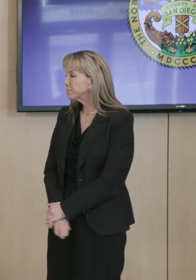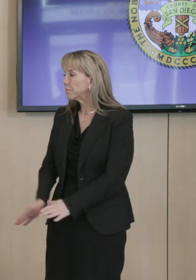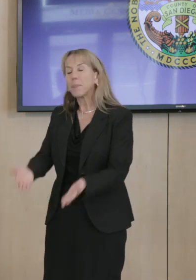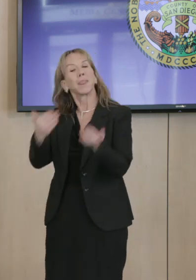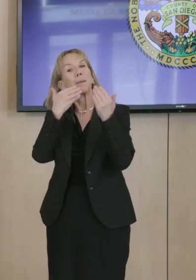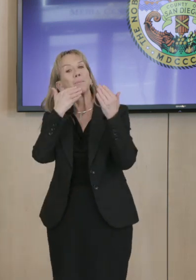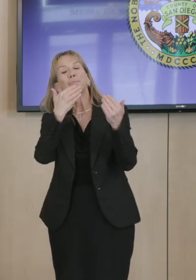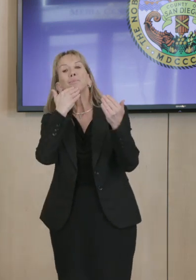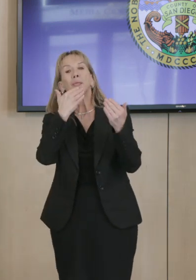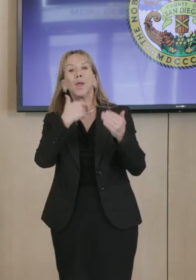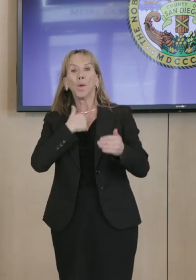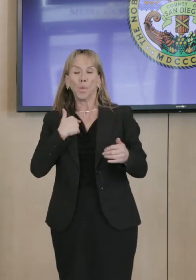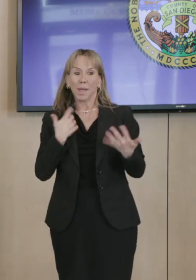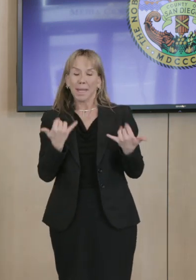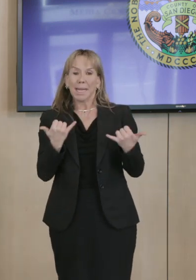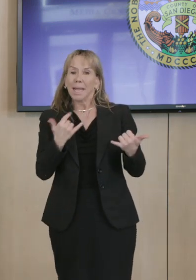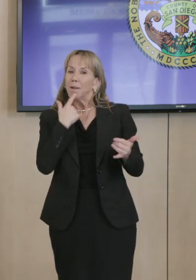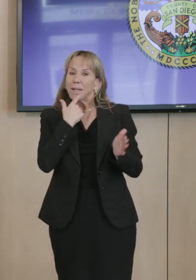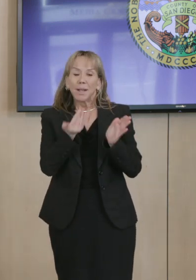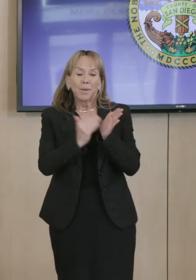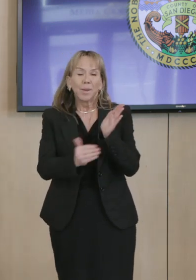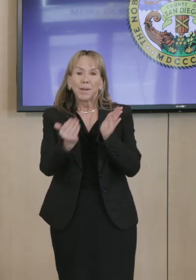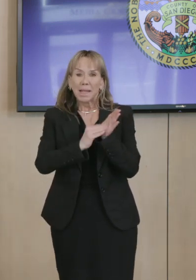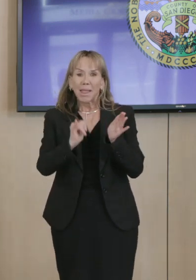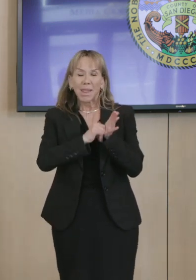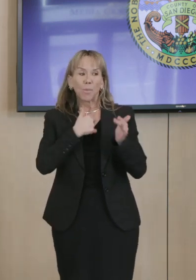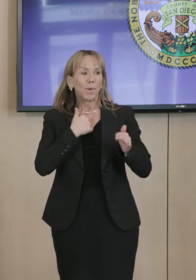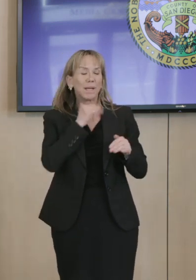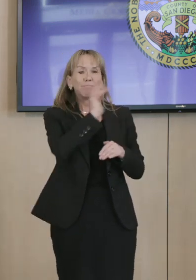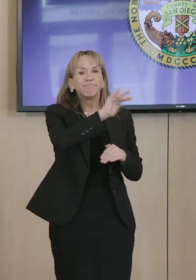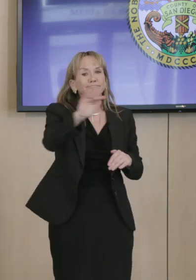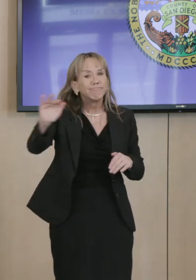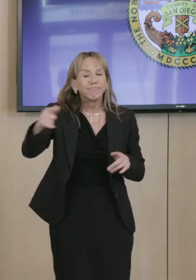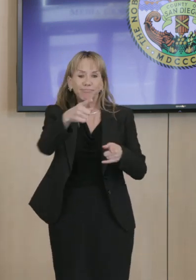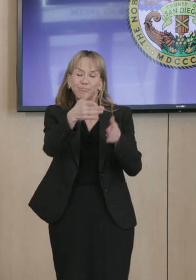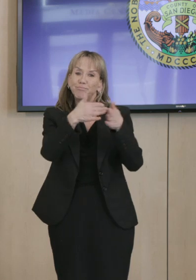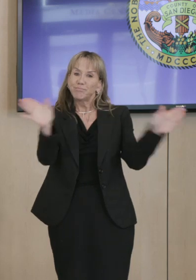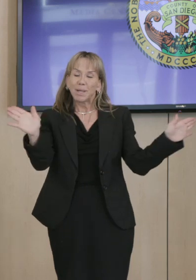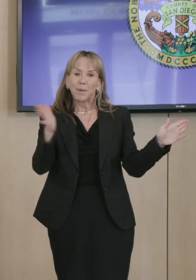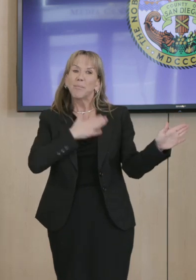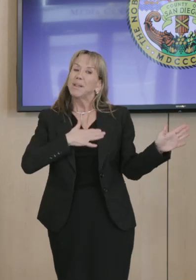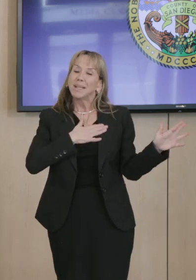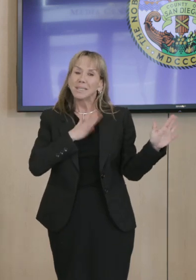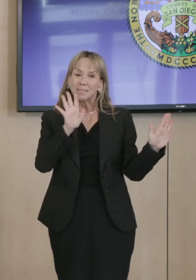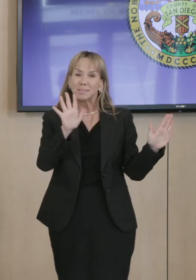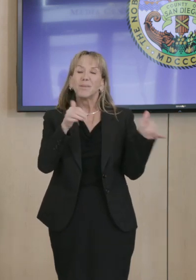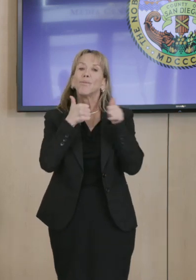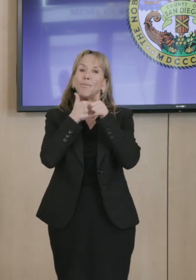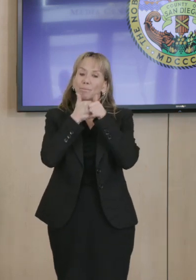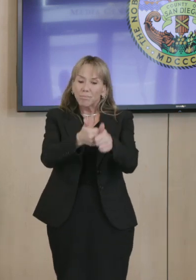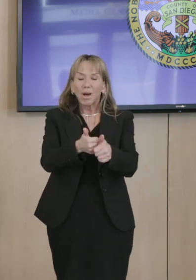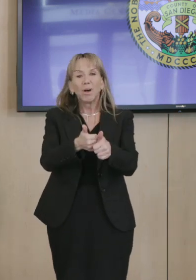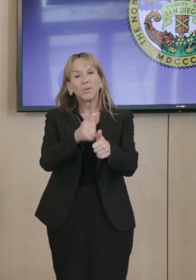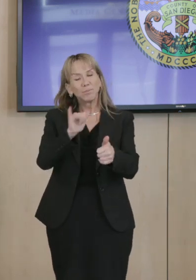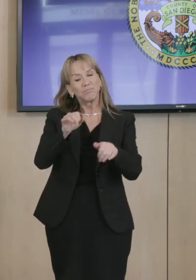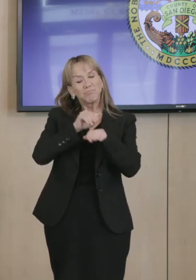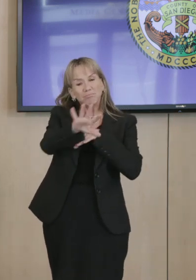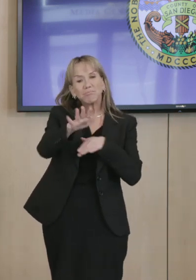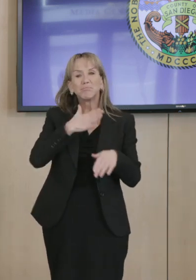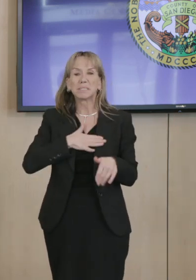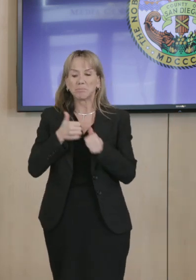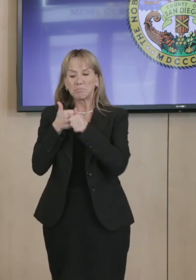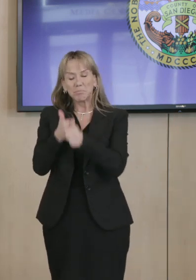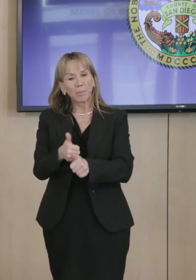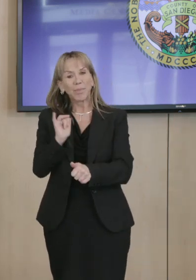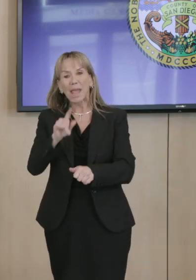Thank you. We continue to reiterate our call to the public, and we ask them to heed the advice, heed the orders, the directives